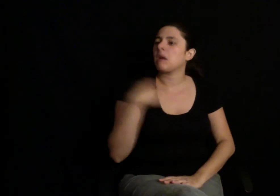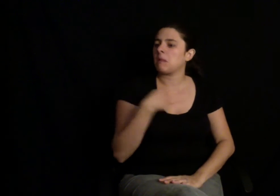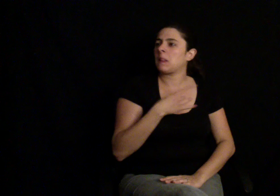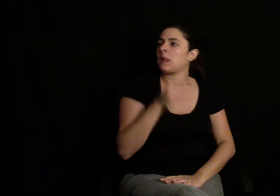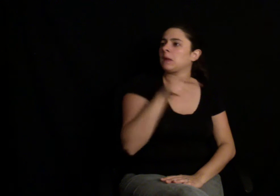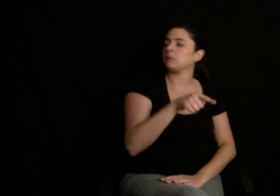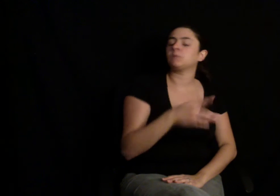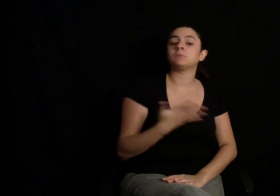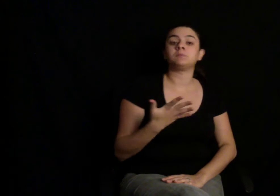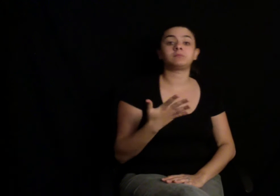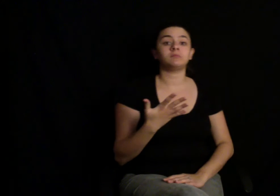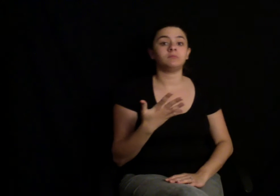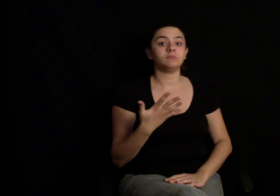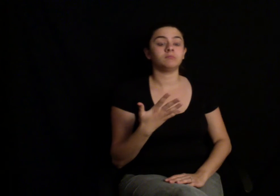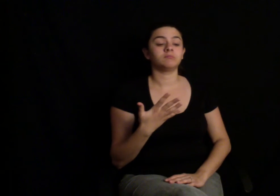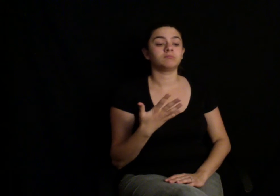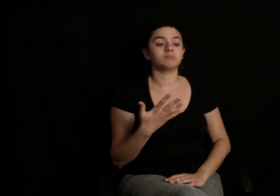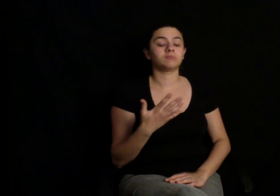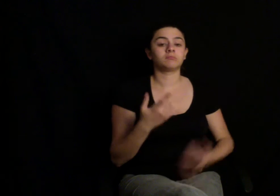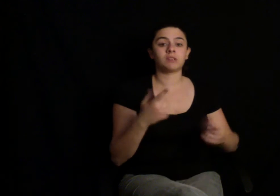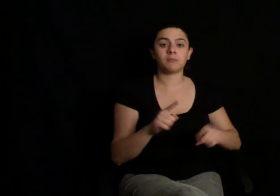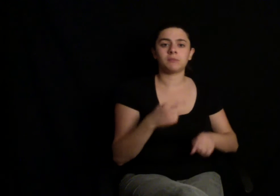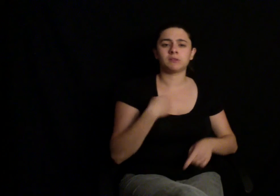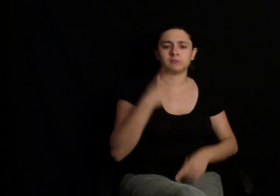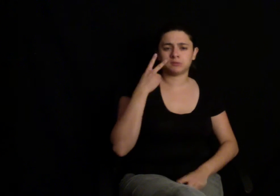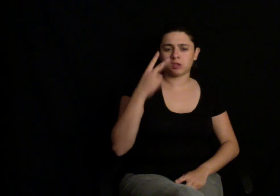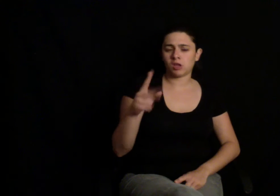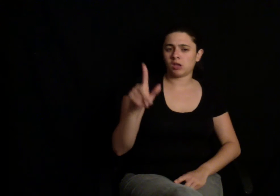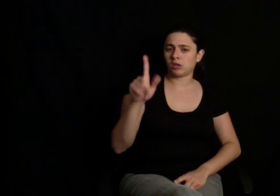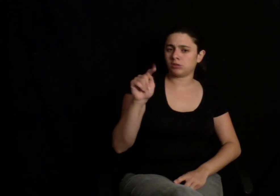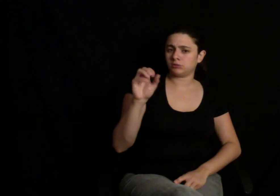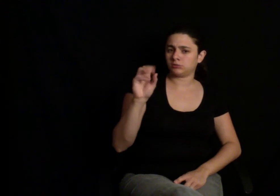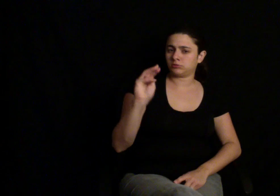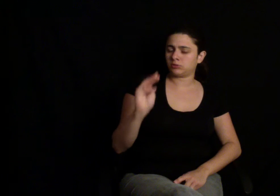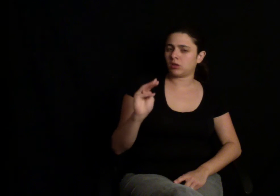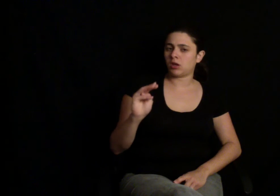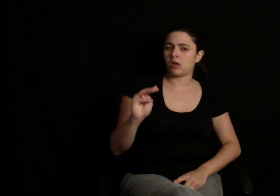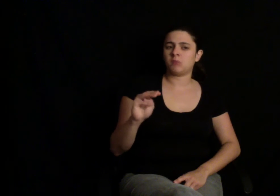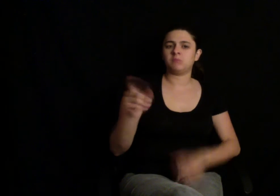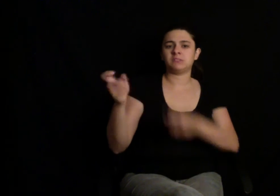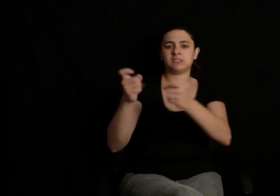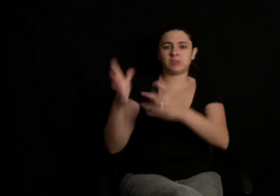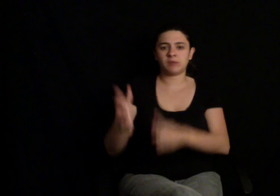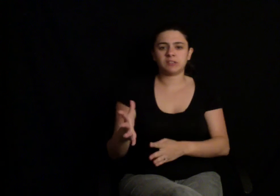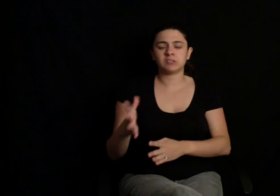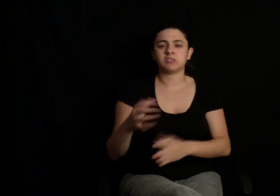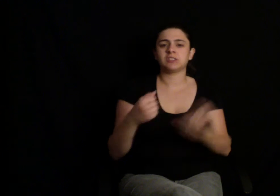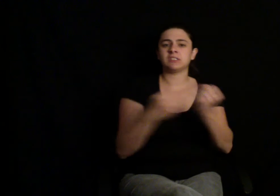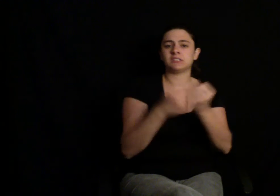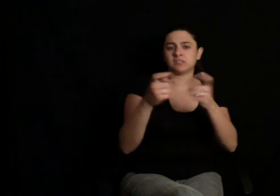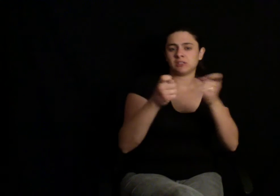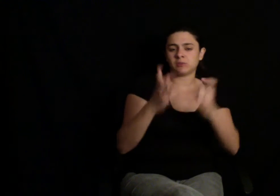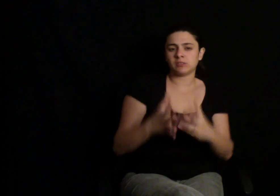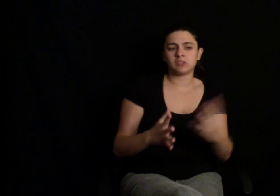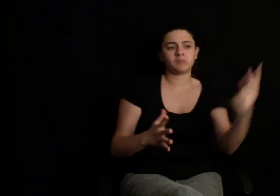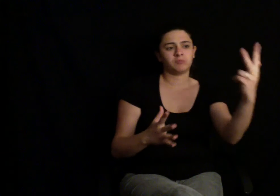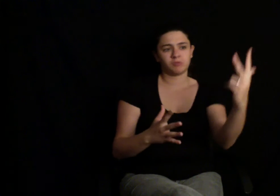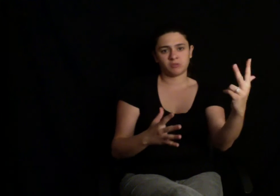And so I saw Tom Cruise talking to the director and talking to the assistant director, and then all of a sudden, all 3 of them come